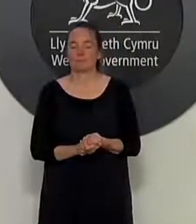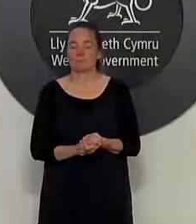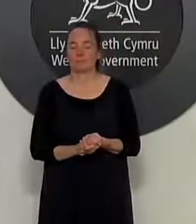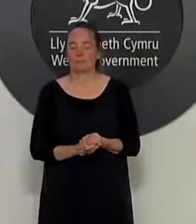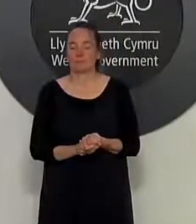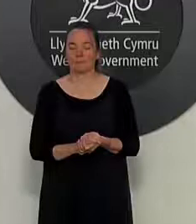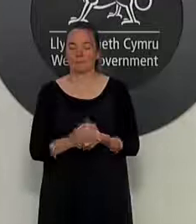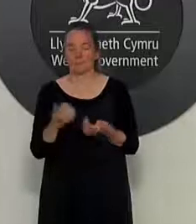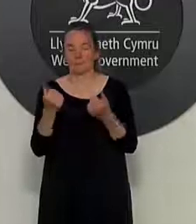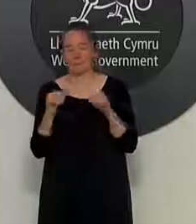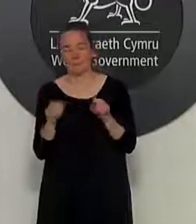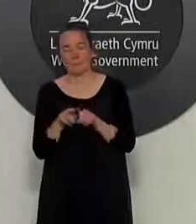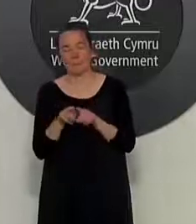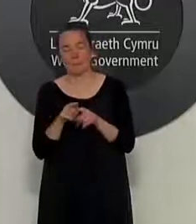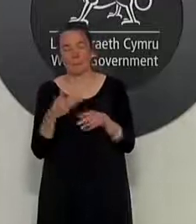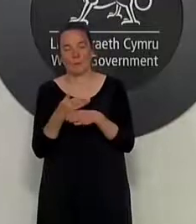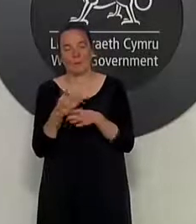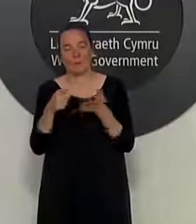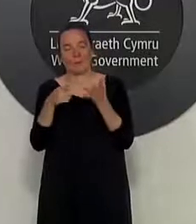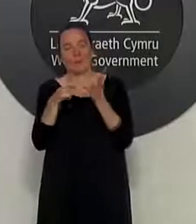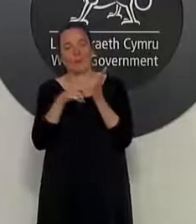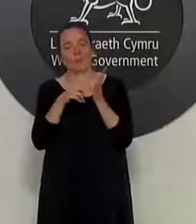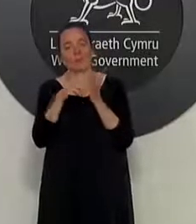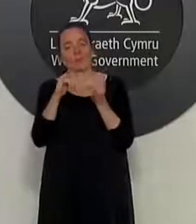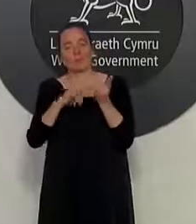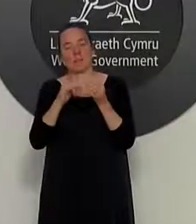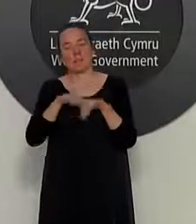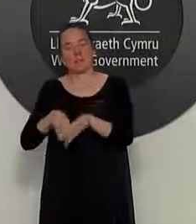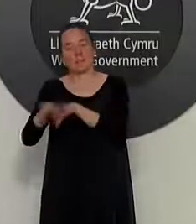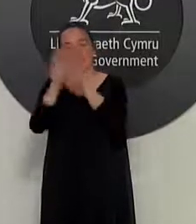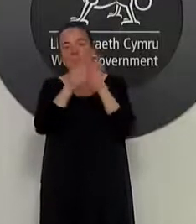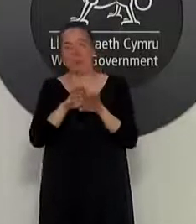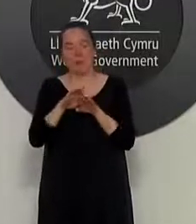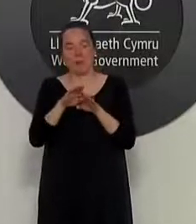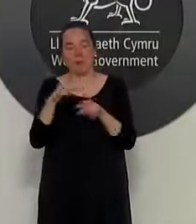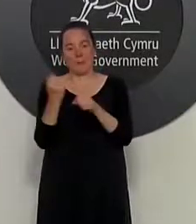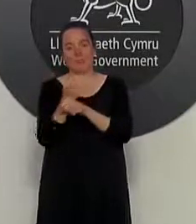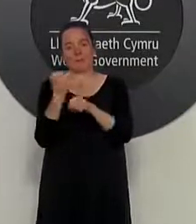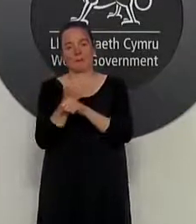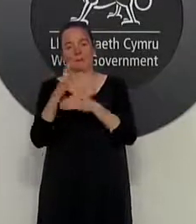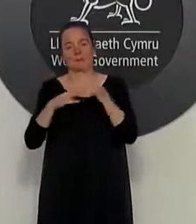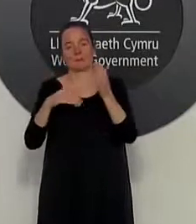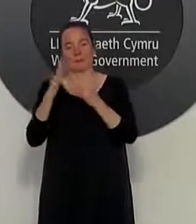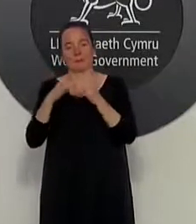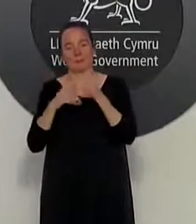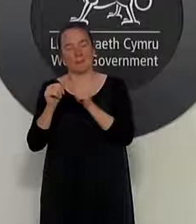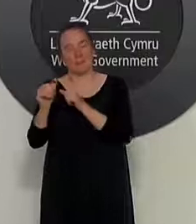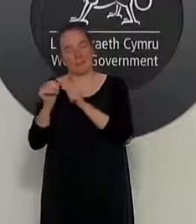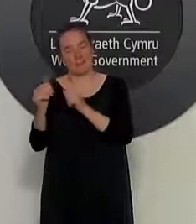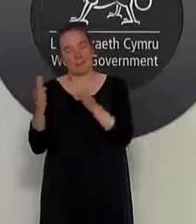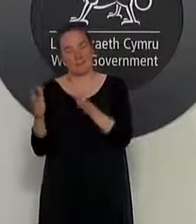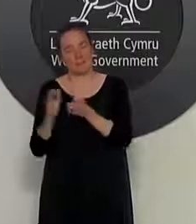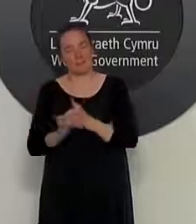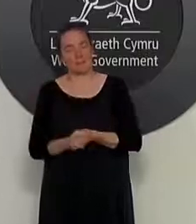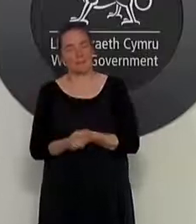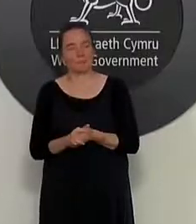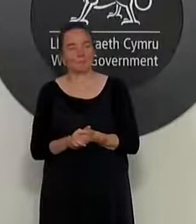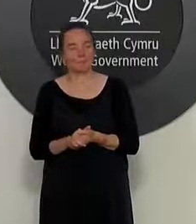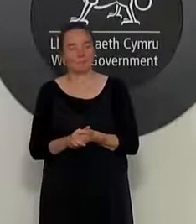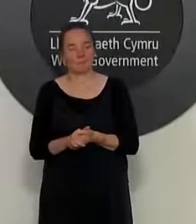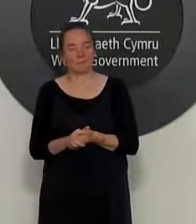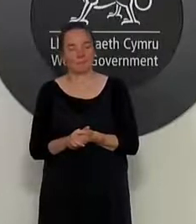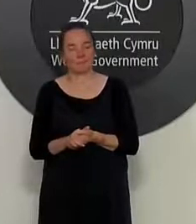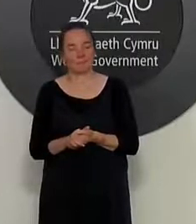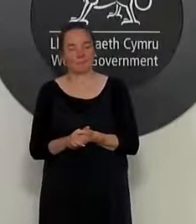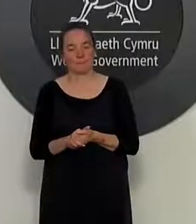work of ENOS, the National Construction Company, in doing precisely what was at the heart of your question, which is accelerating